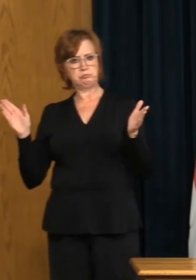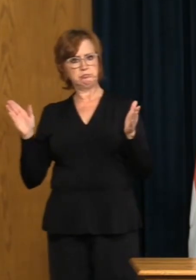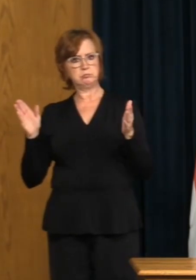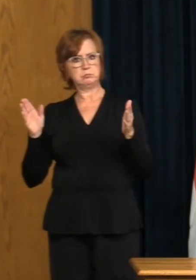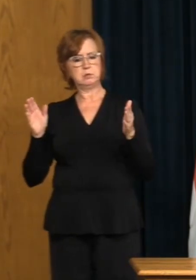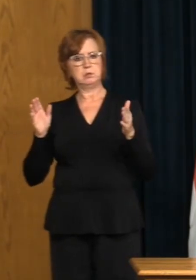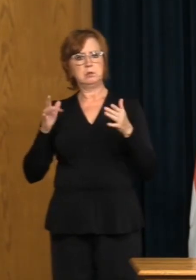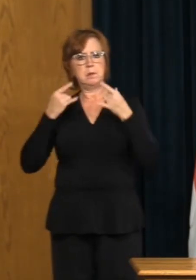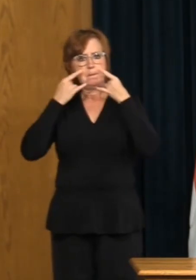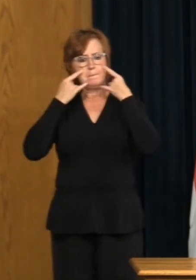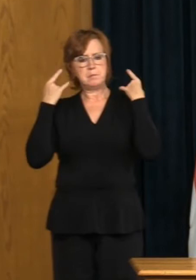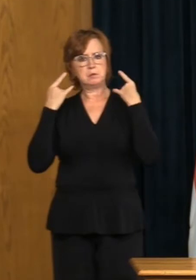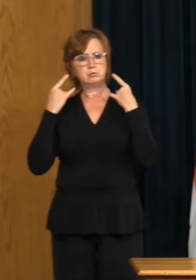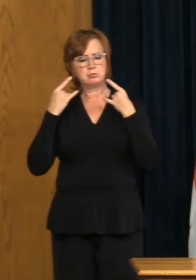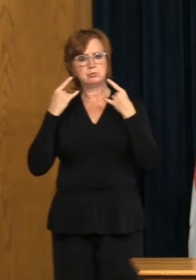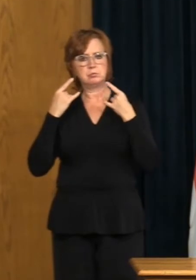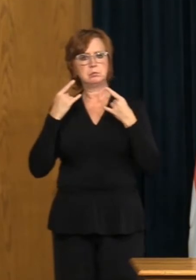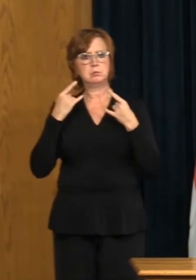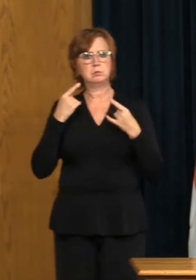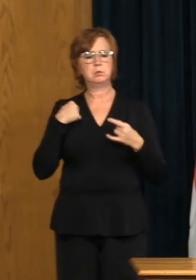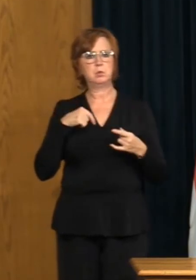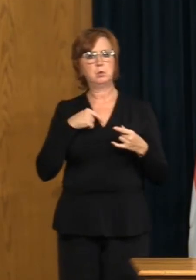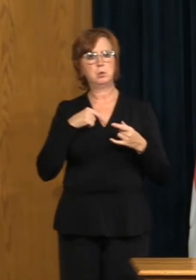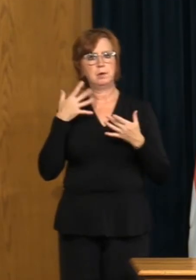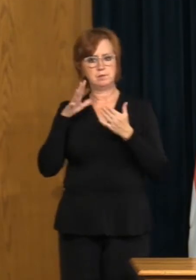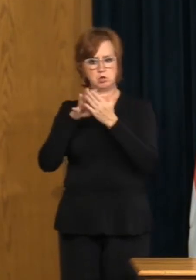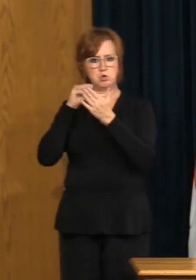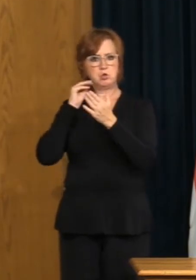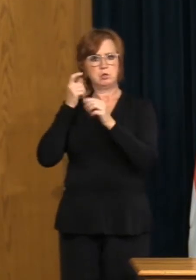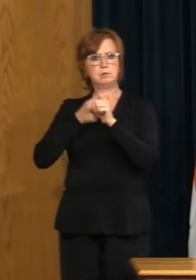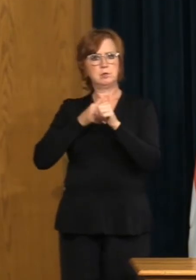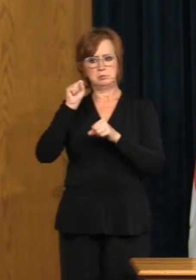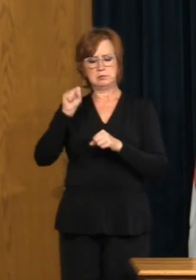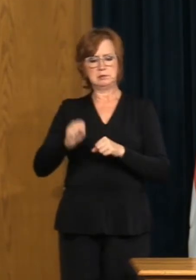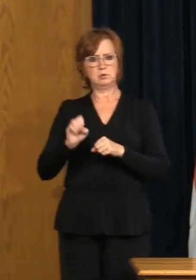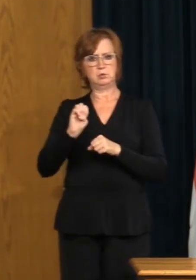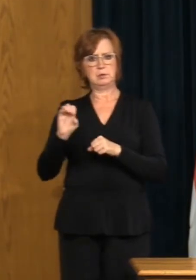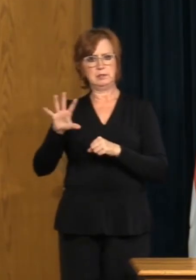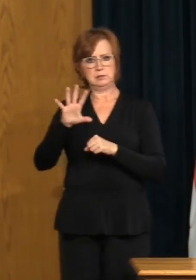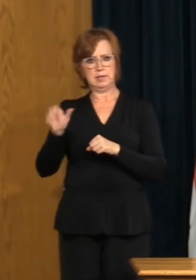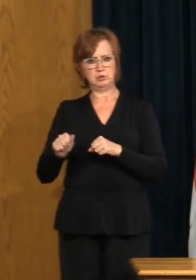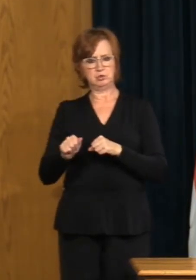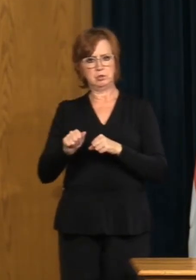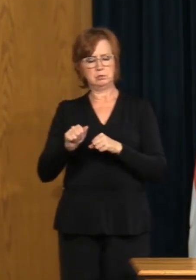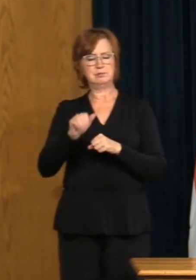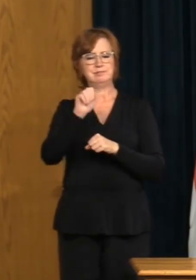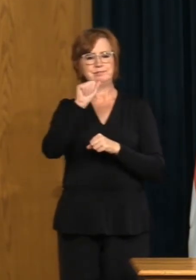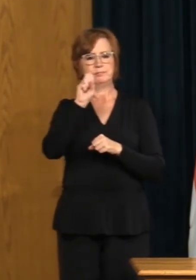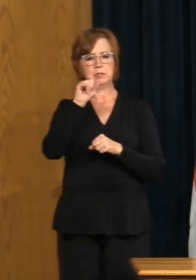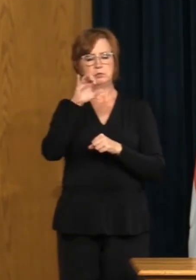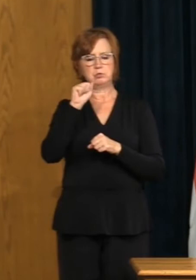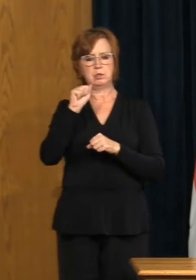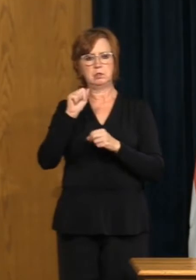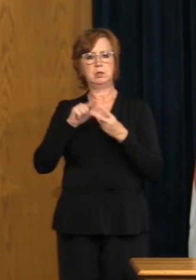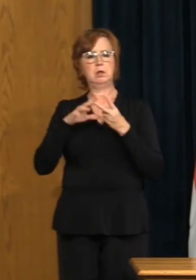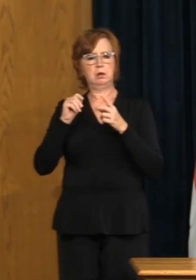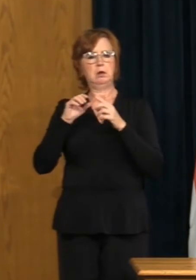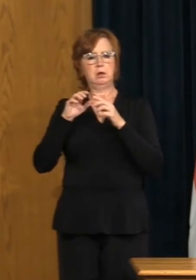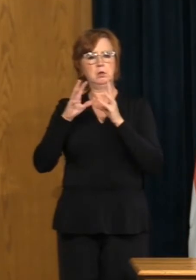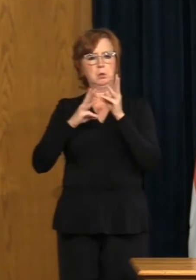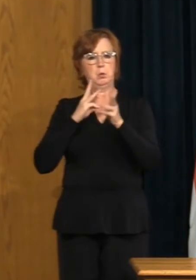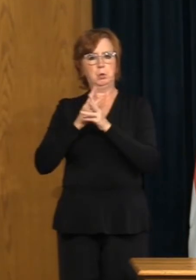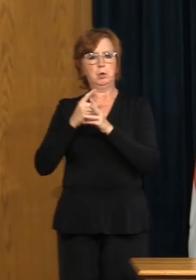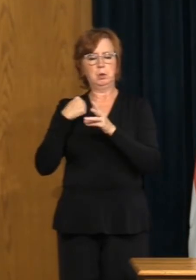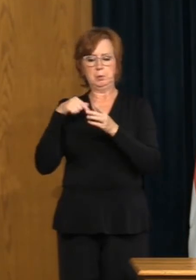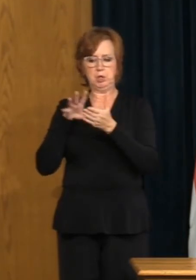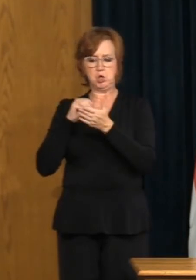initially, Canada, we were looking at the experience from Southeast Asia, other parts of the world. But, when you have high levels of community transmission, the